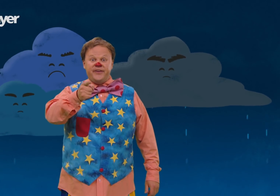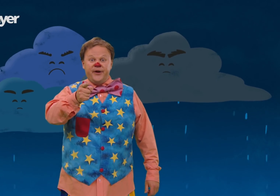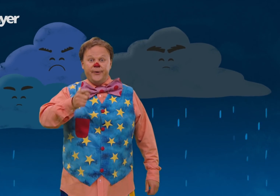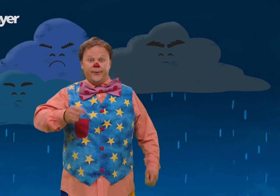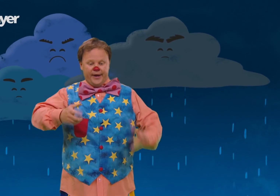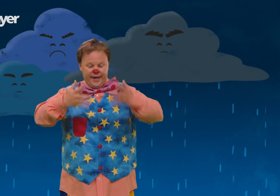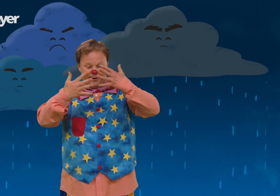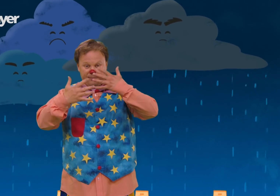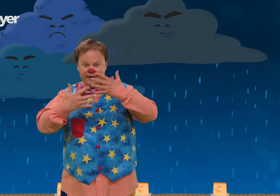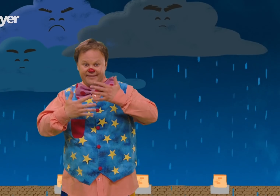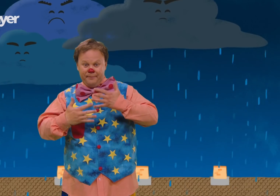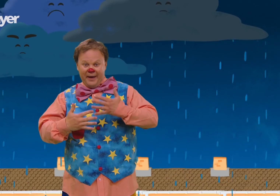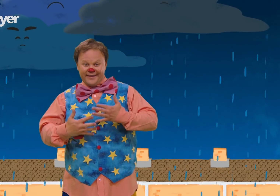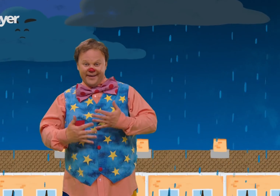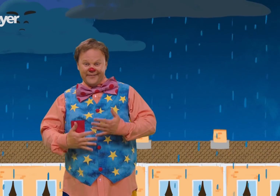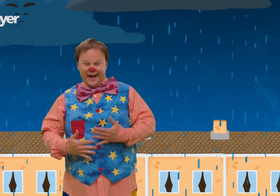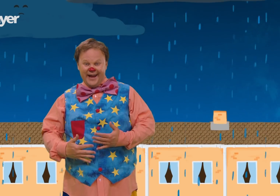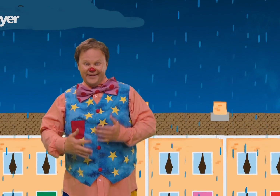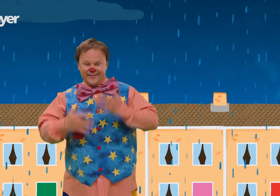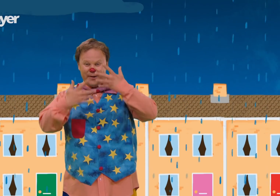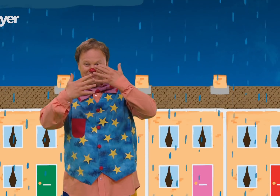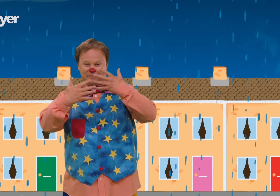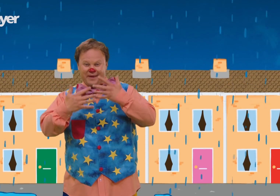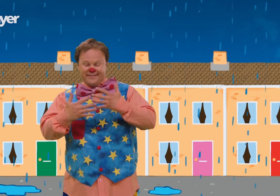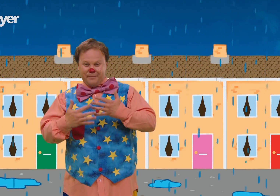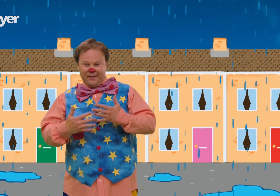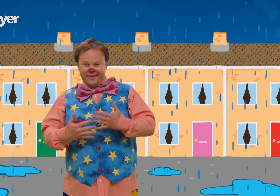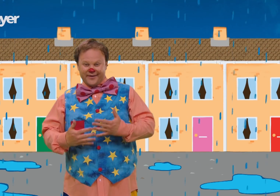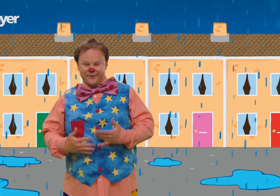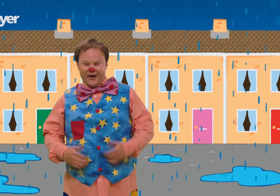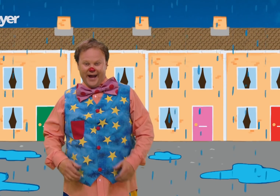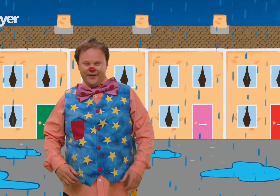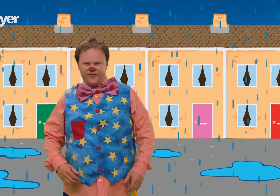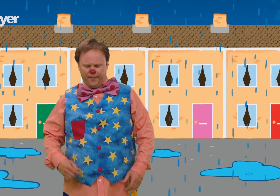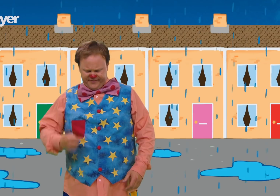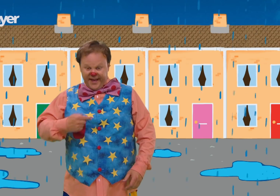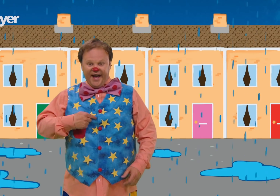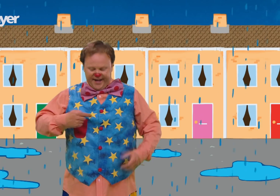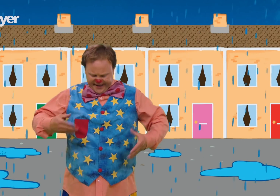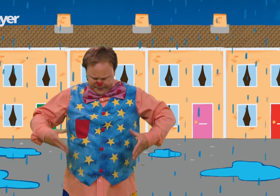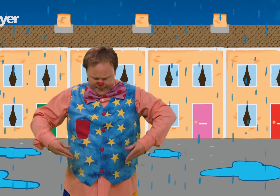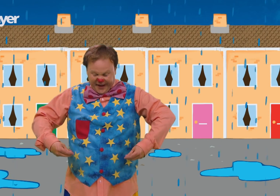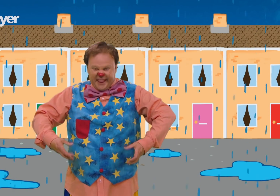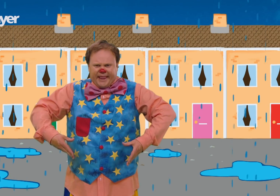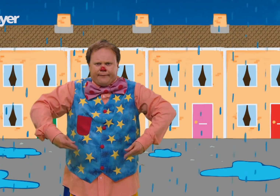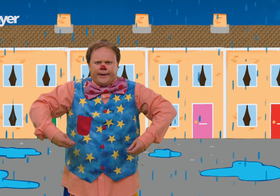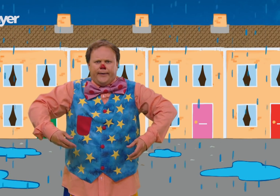you? Pitter-patter raindrops, pitter-patter raindrops. I'm wet through.